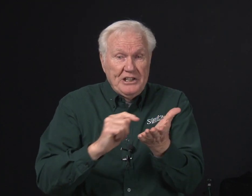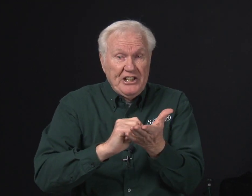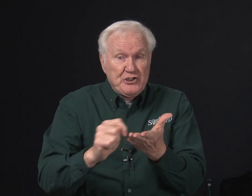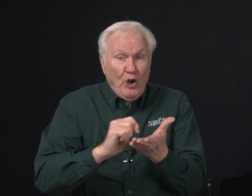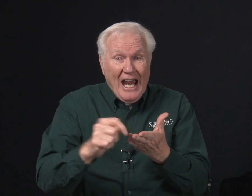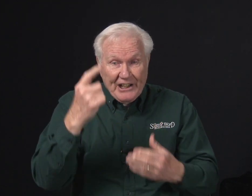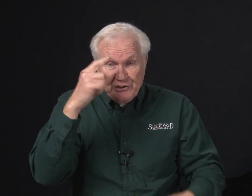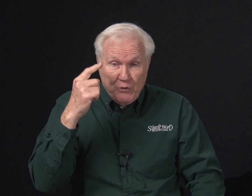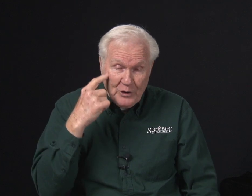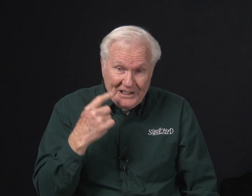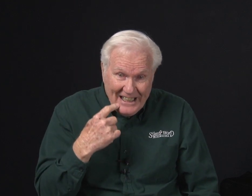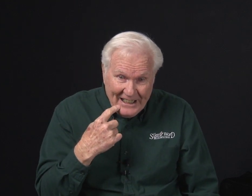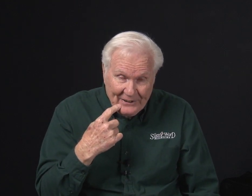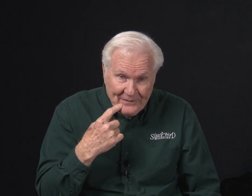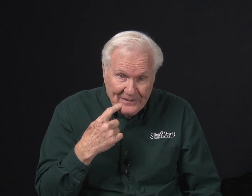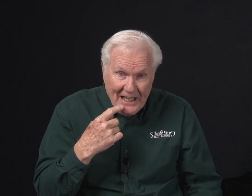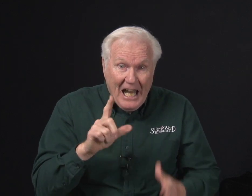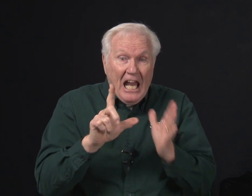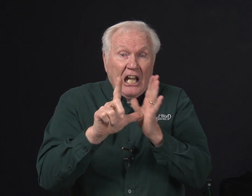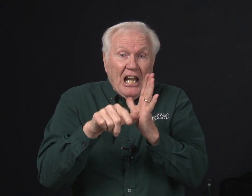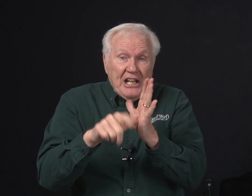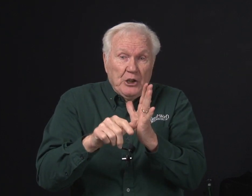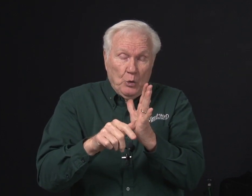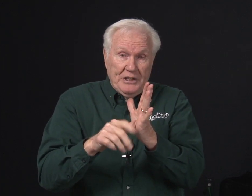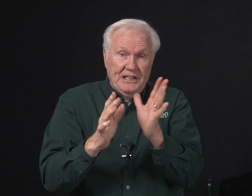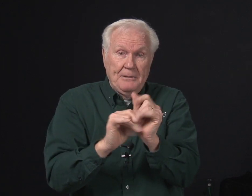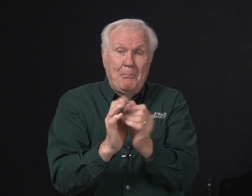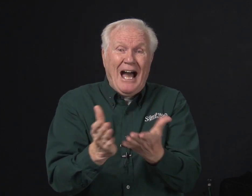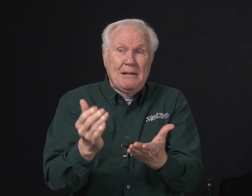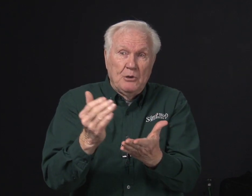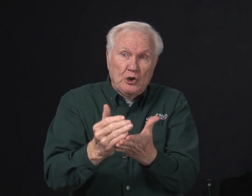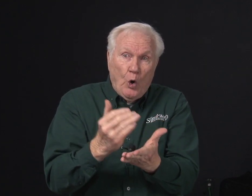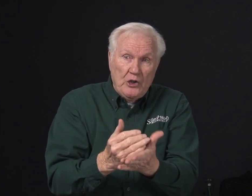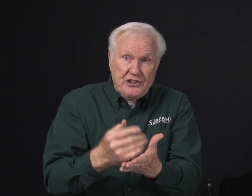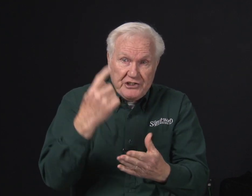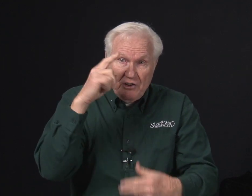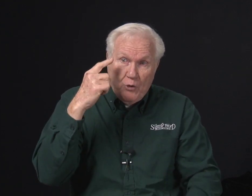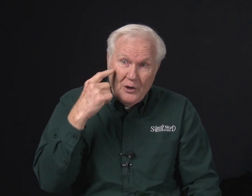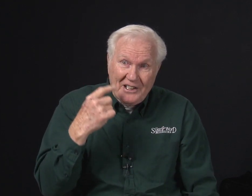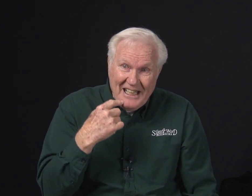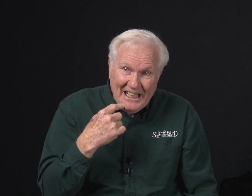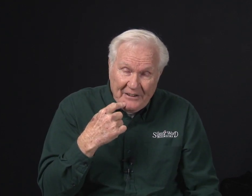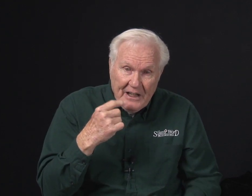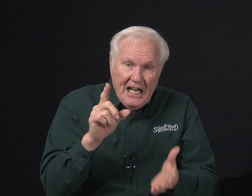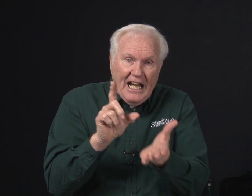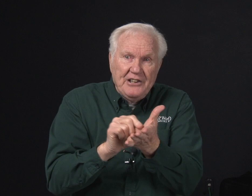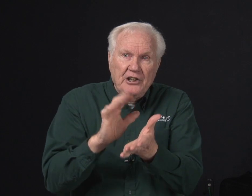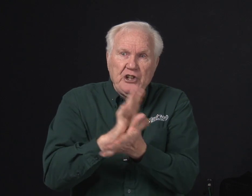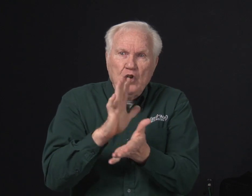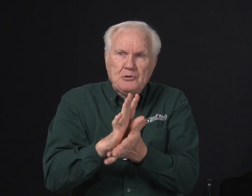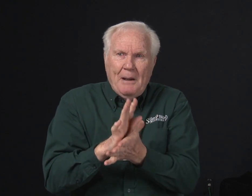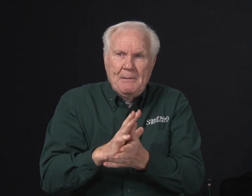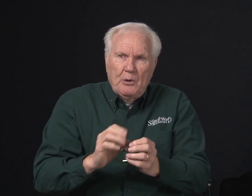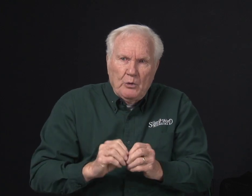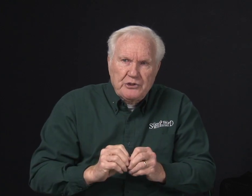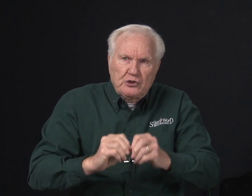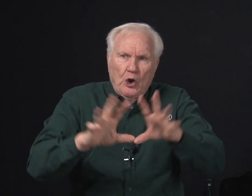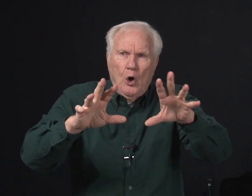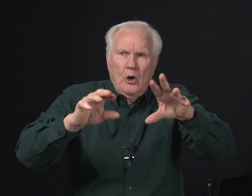did tracts for the deaf. Later we did Bible courses for the deaf. And the newspaper was growing